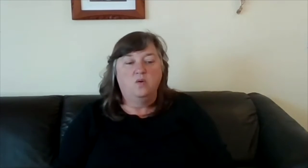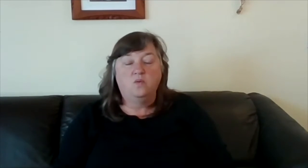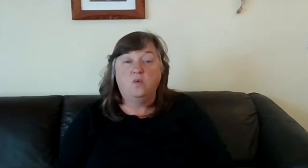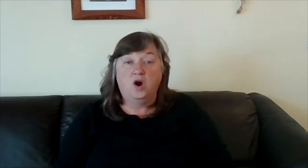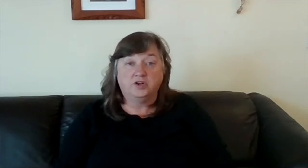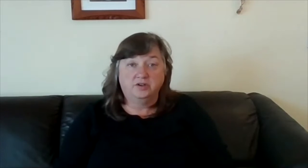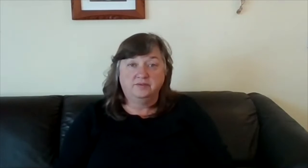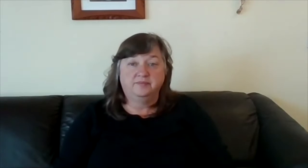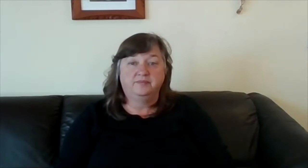Water,